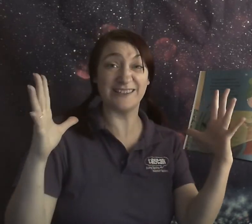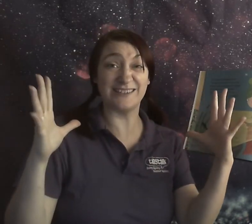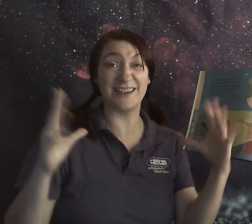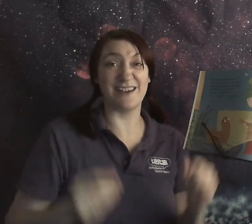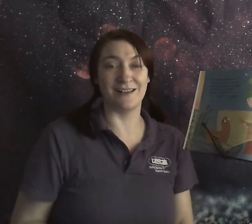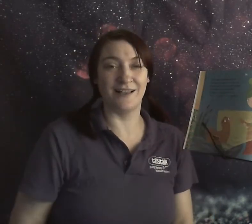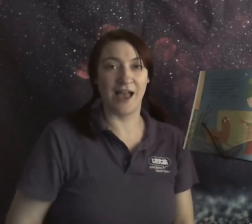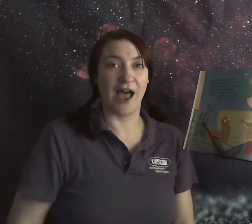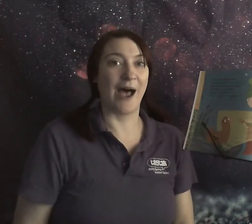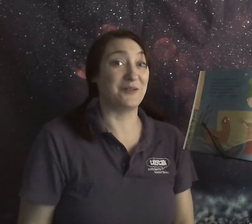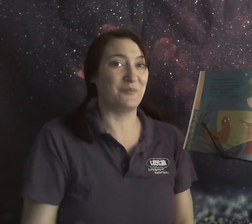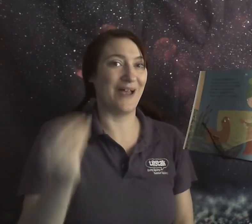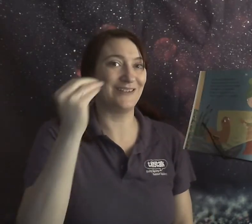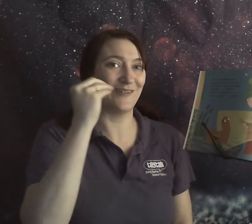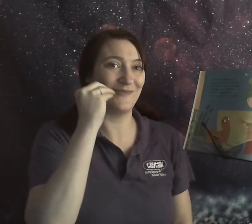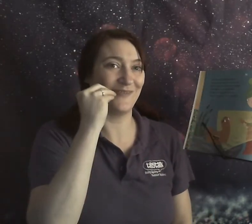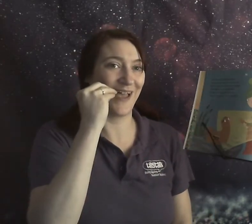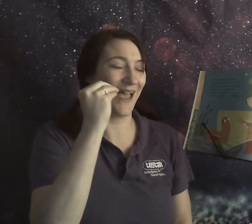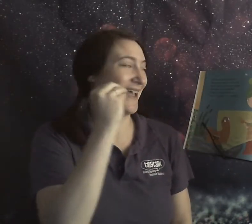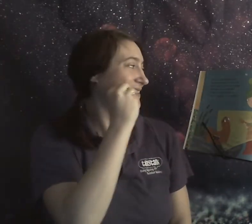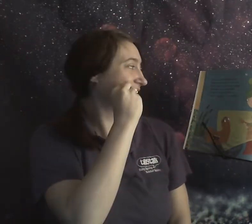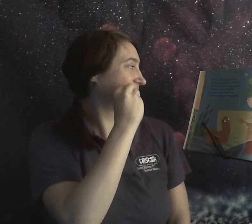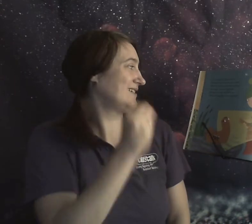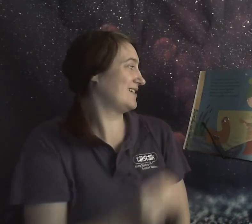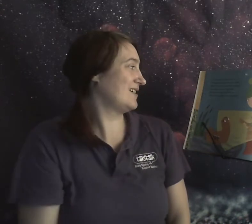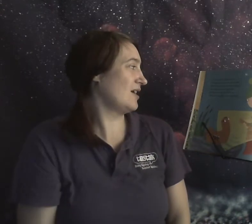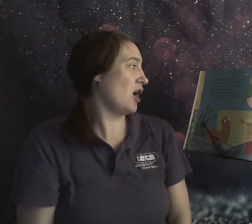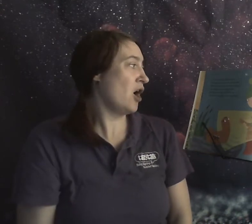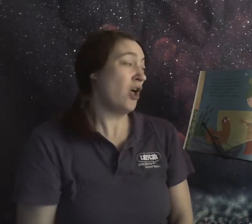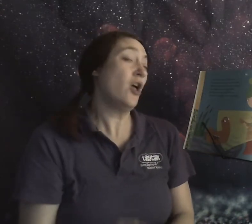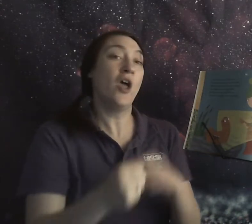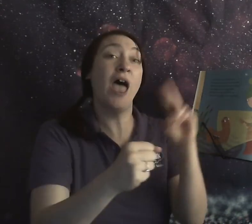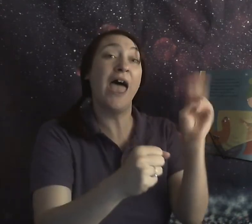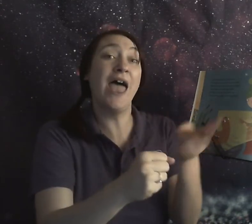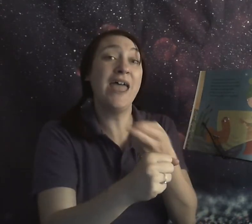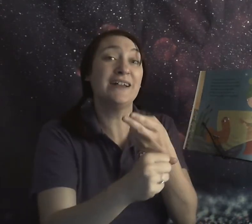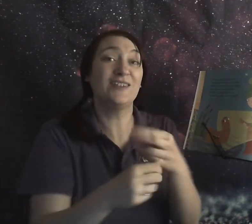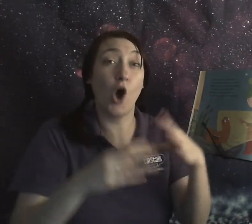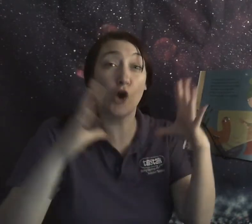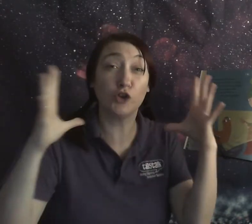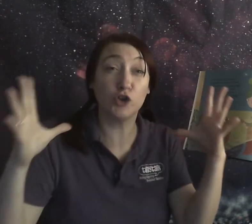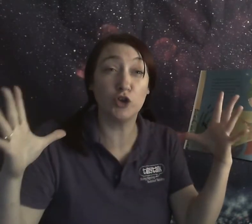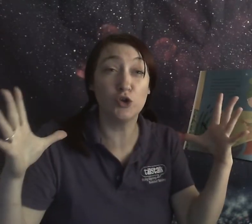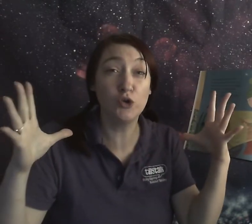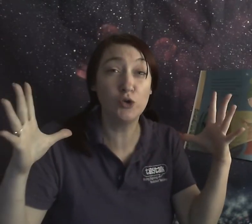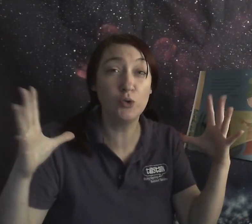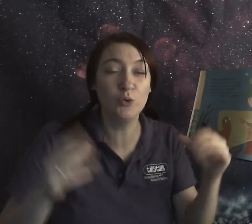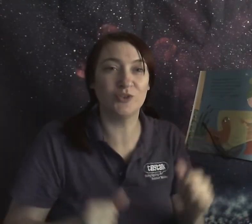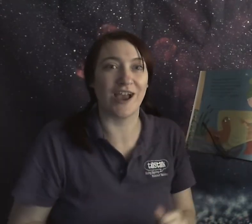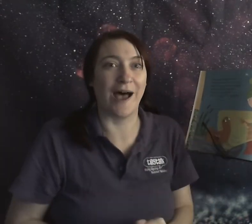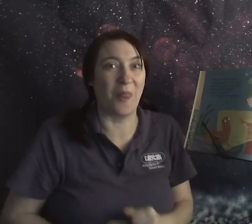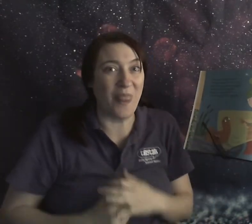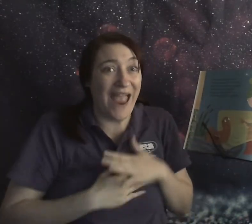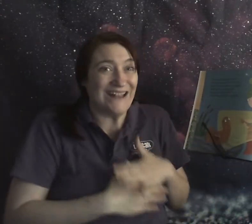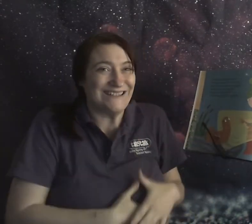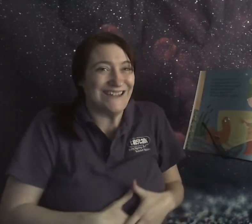still and better fed. Her eggs are huge and they're